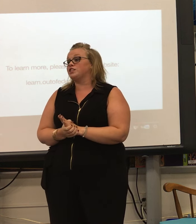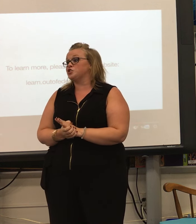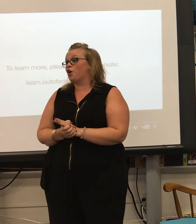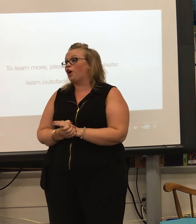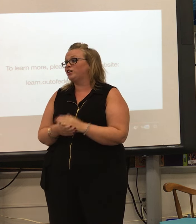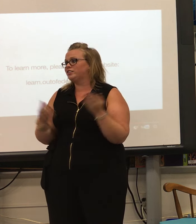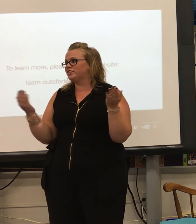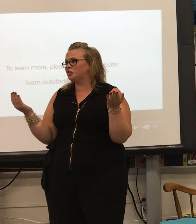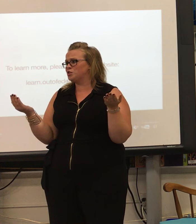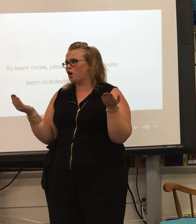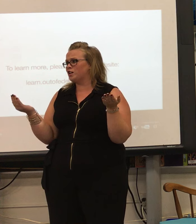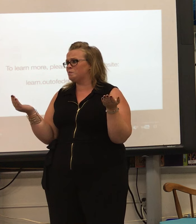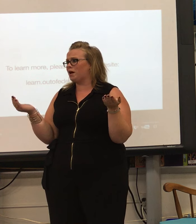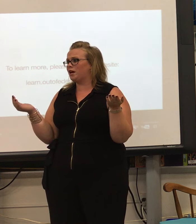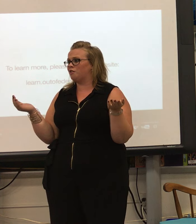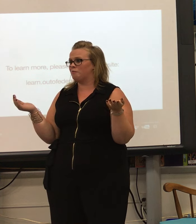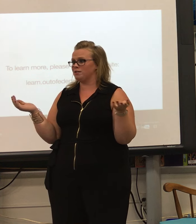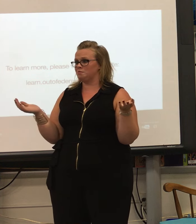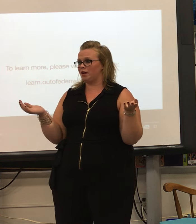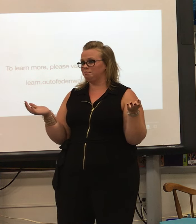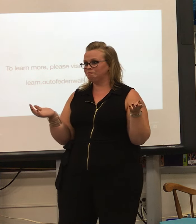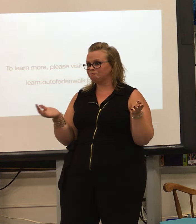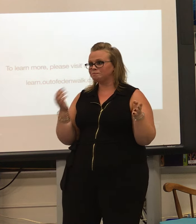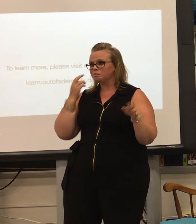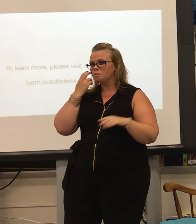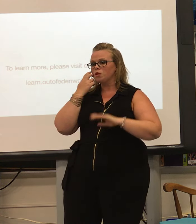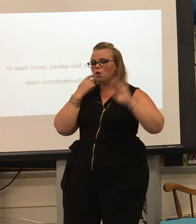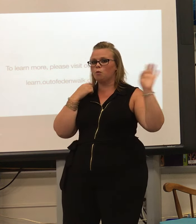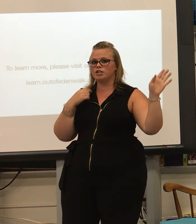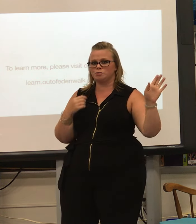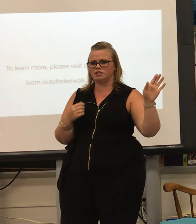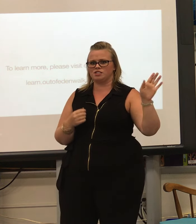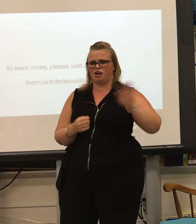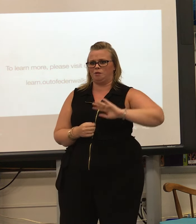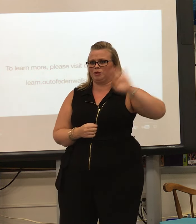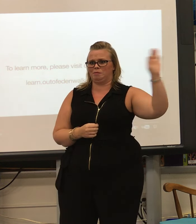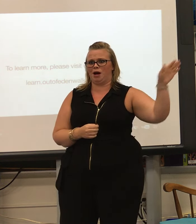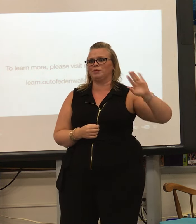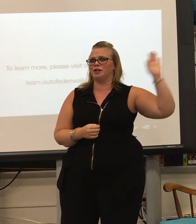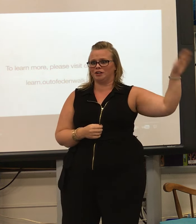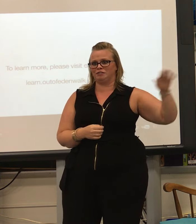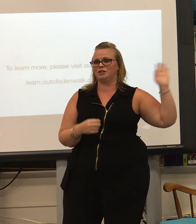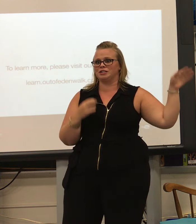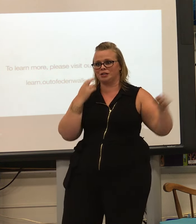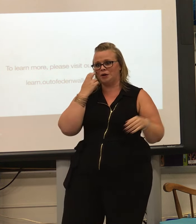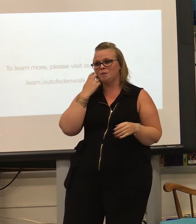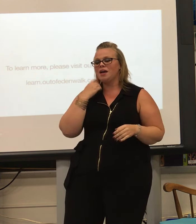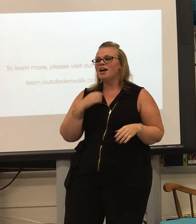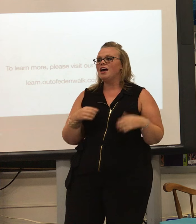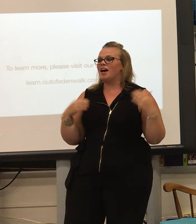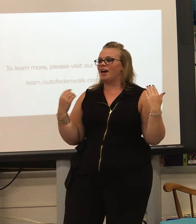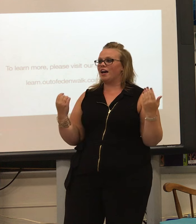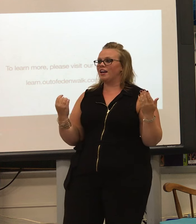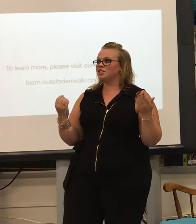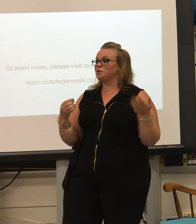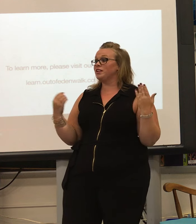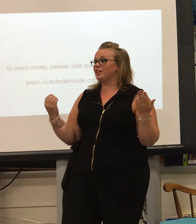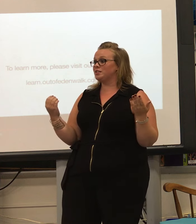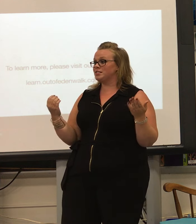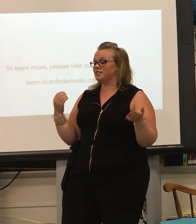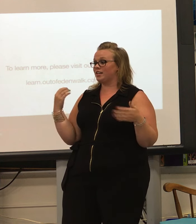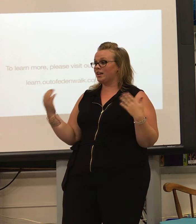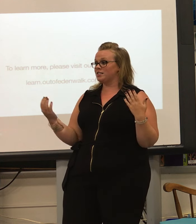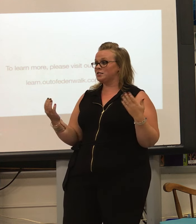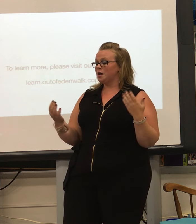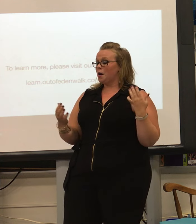interpretation of a song, Little Talks by Of Mouse and Men, which was a song pretty popular a few years ago. And it's really